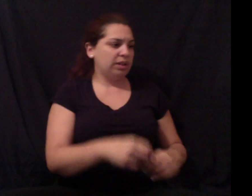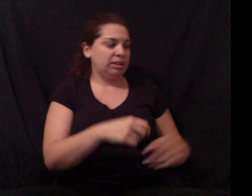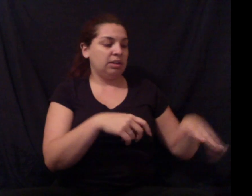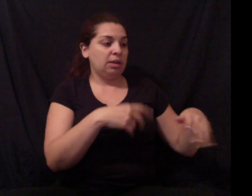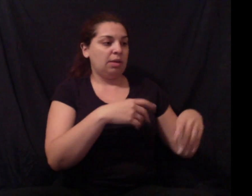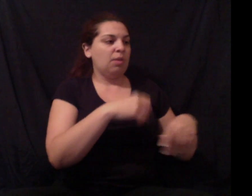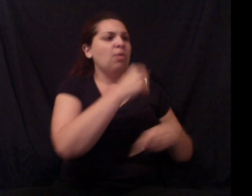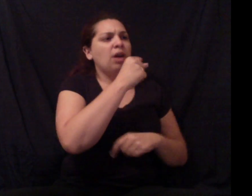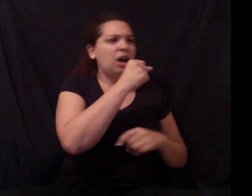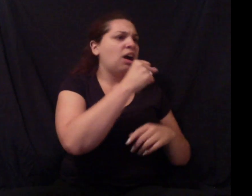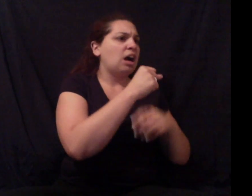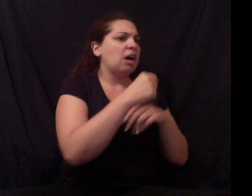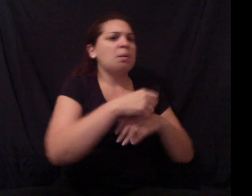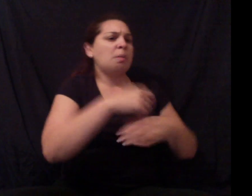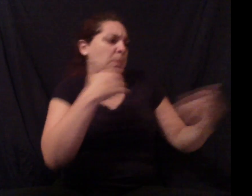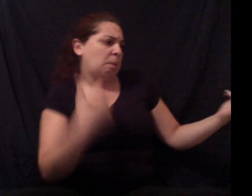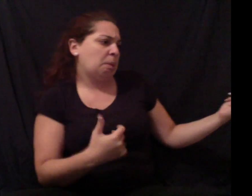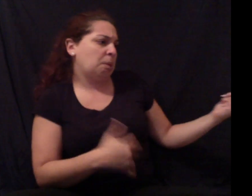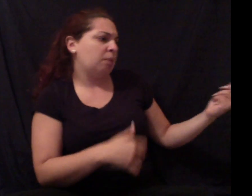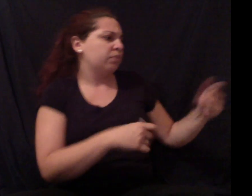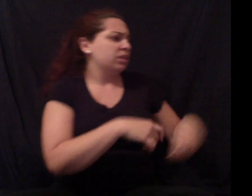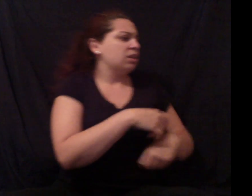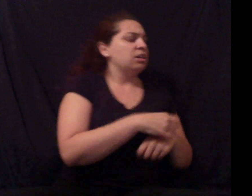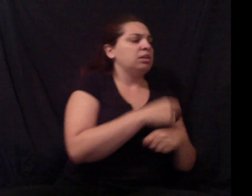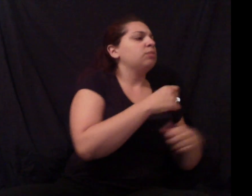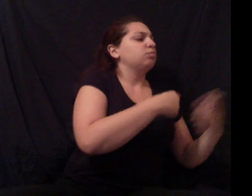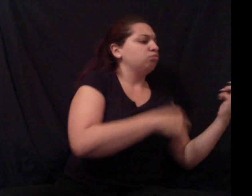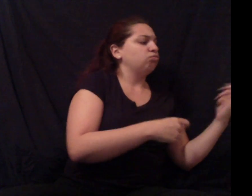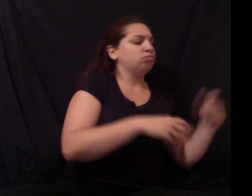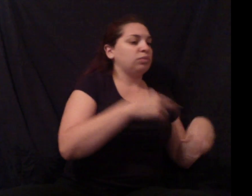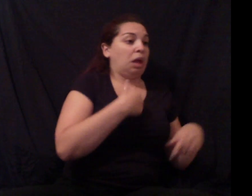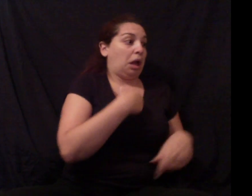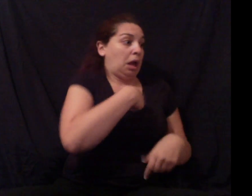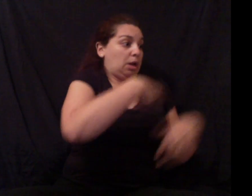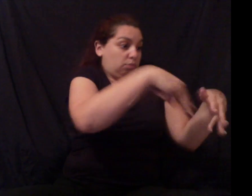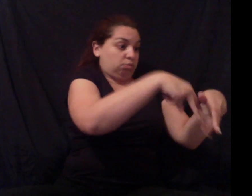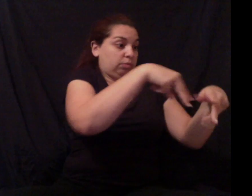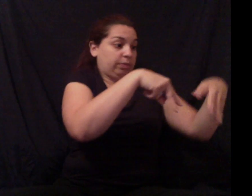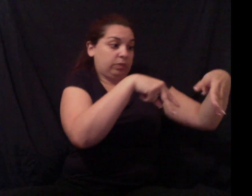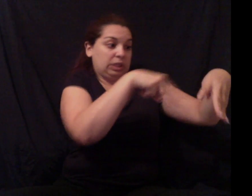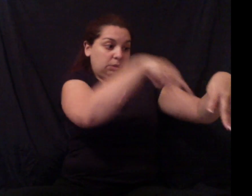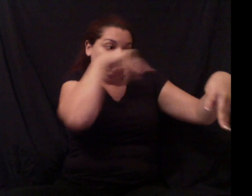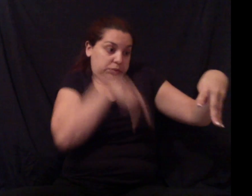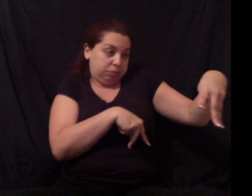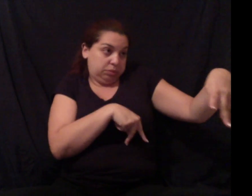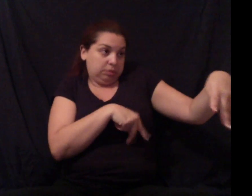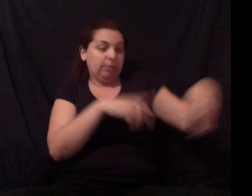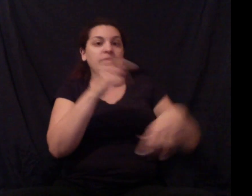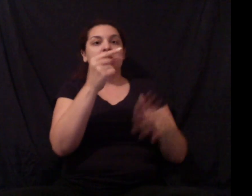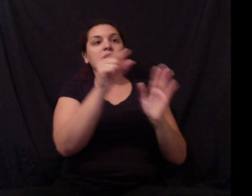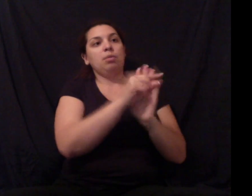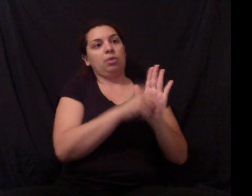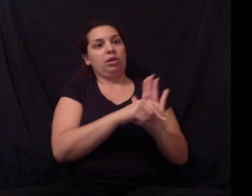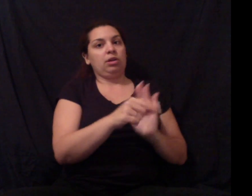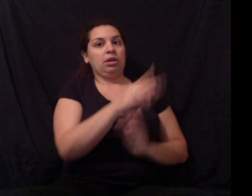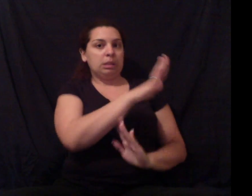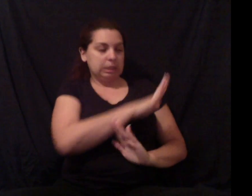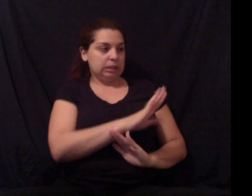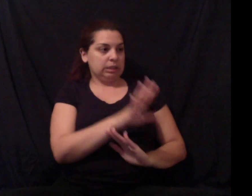So I could be up there doing my thing, but the guitar player and the singer were staying in front of me. So I was always kind of the background guy doing my thing, playing